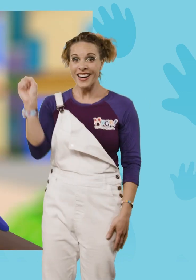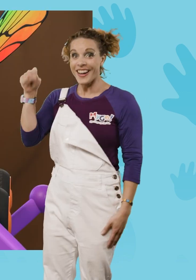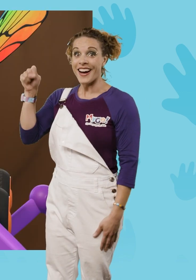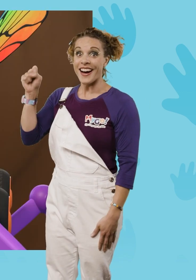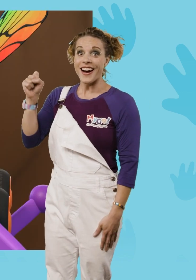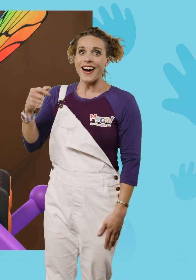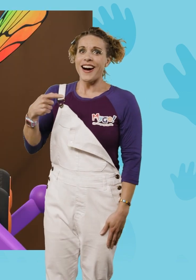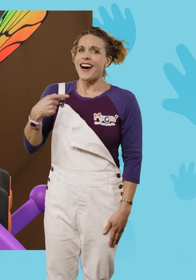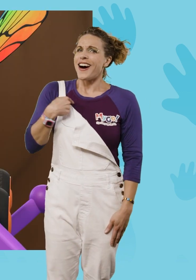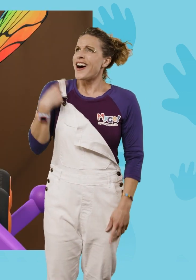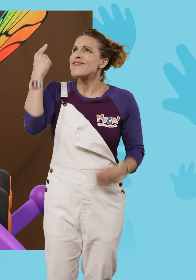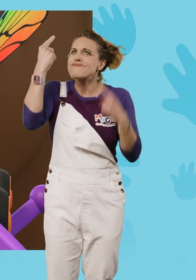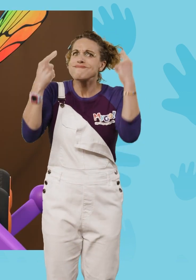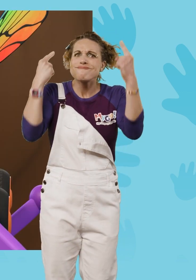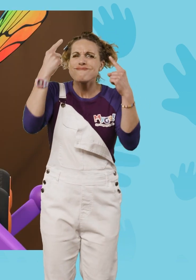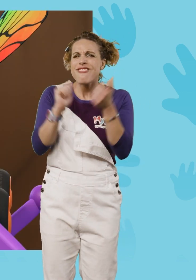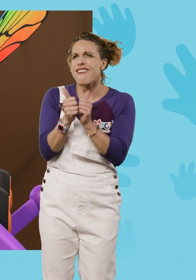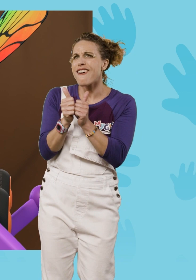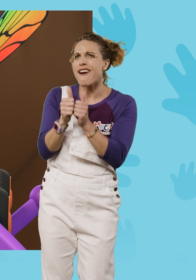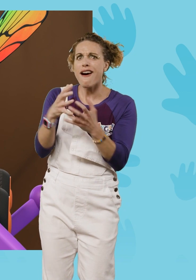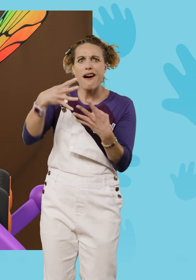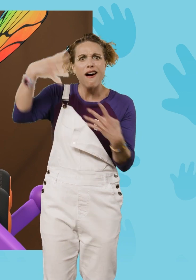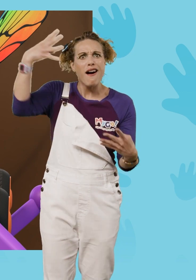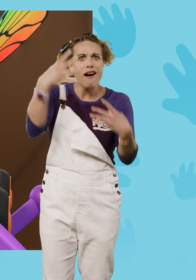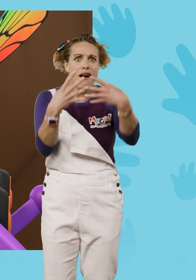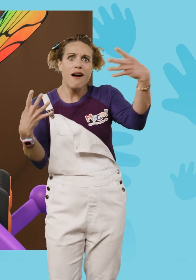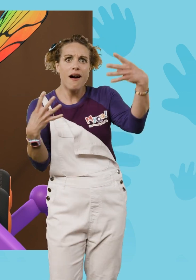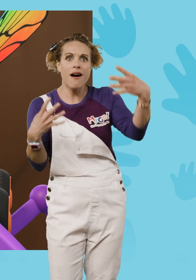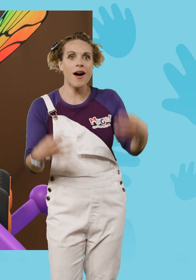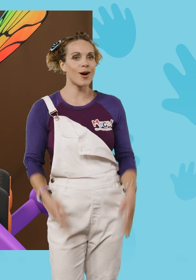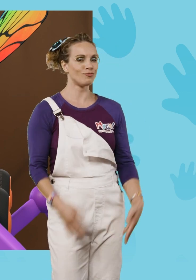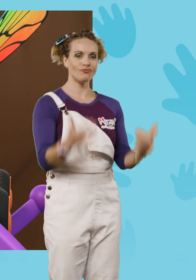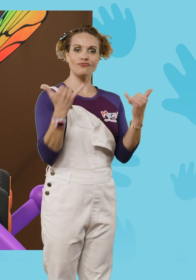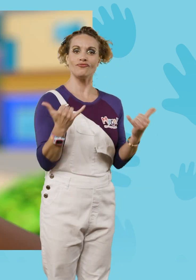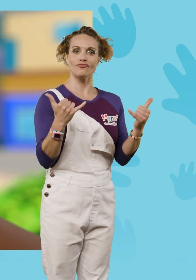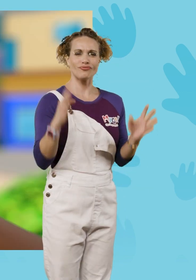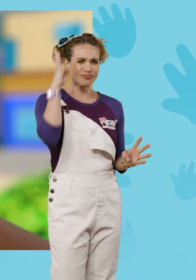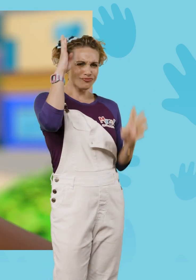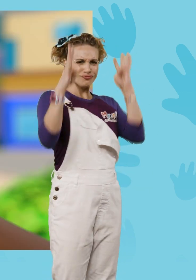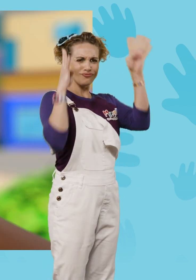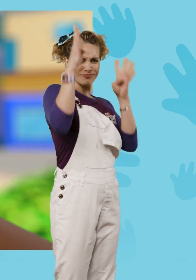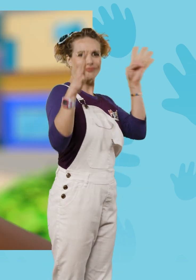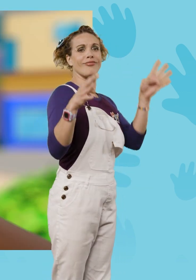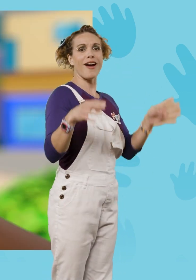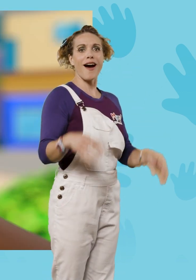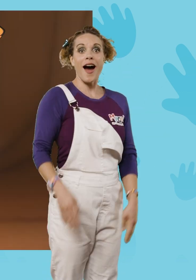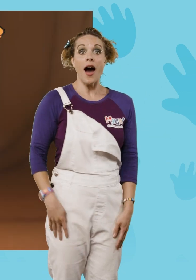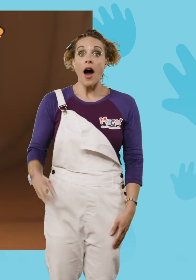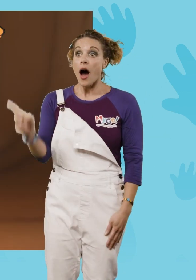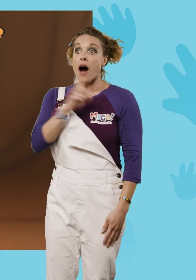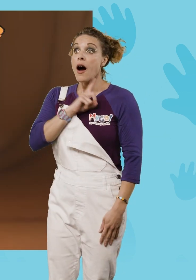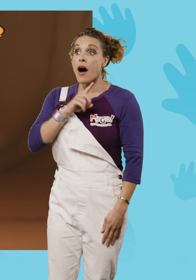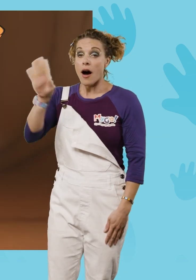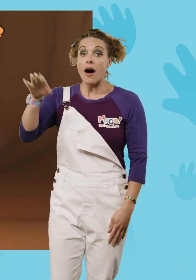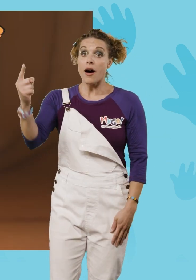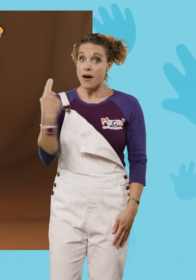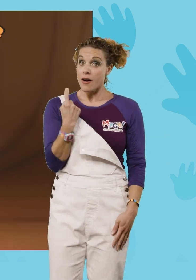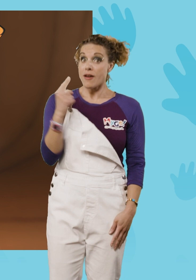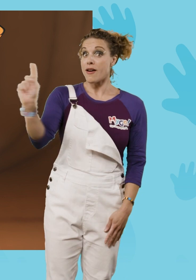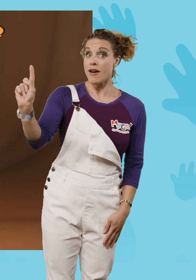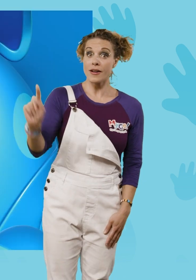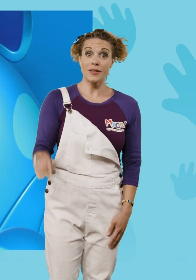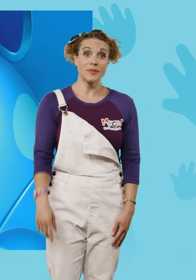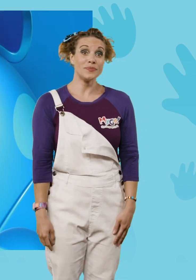help? Yeah, I really want to learn how spiders make their webs. Time to create. D.Bo, I'll be